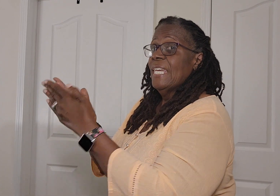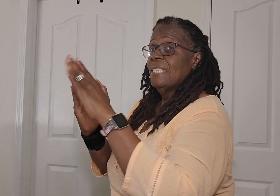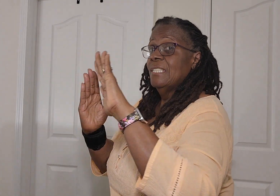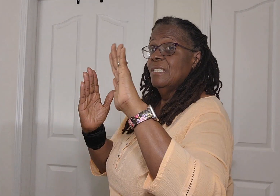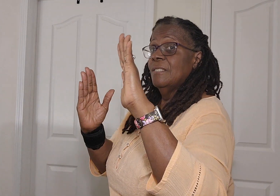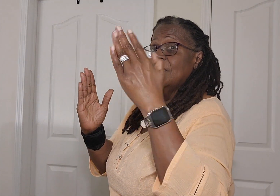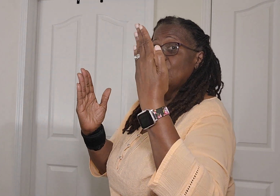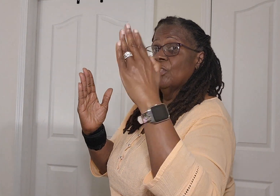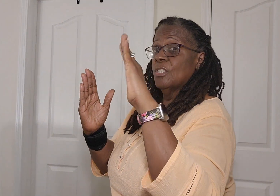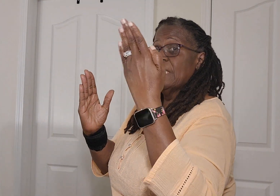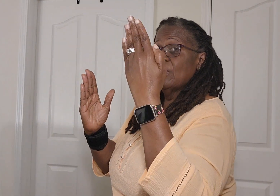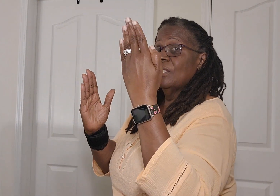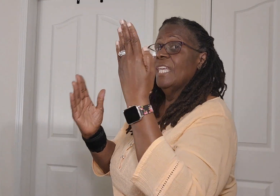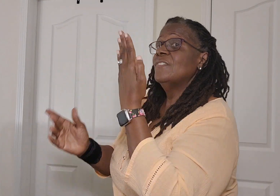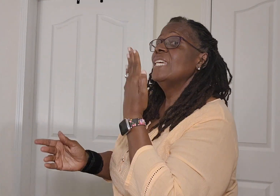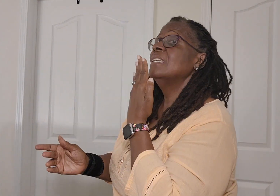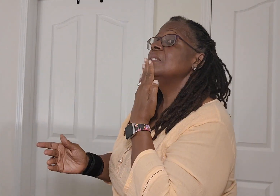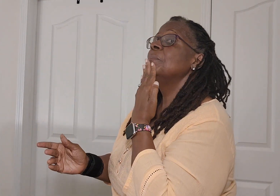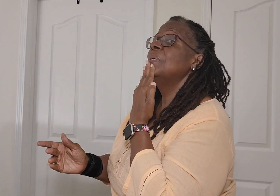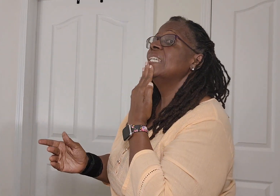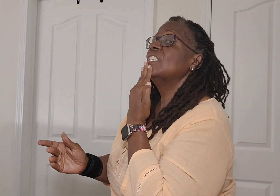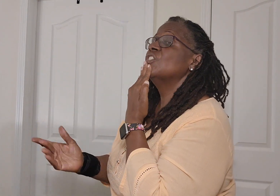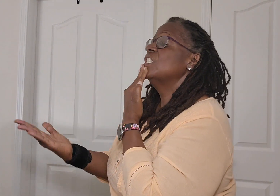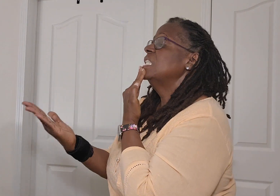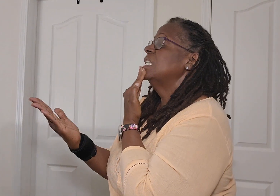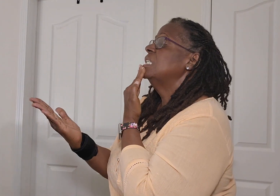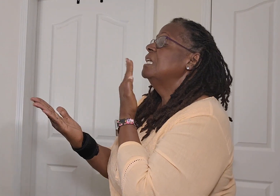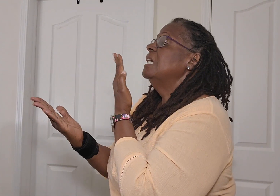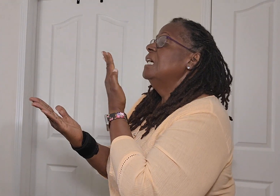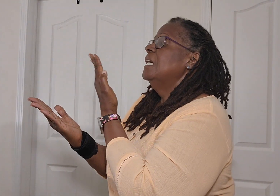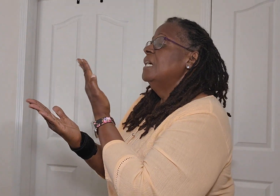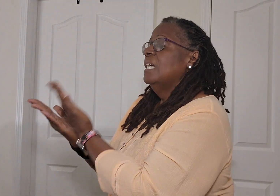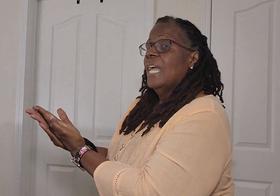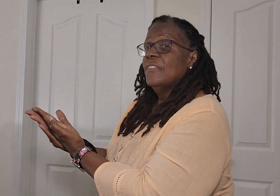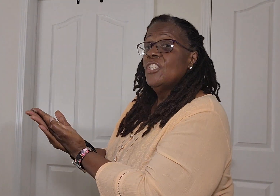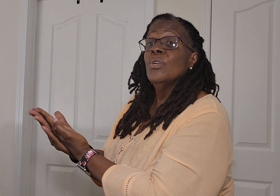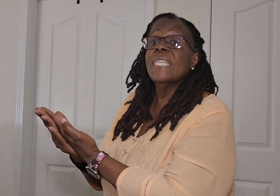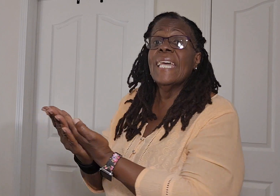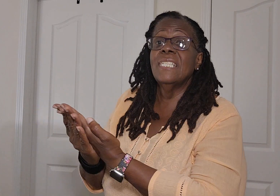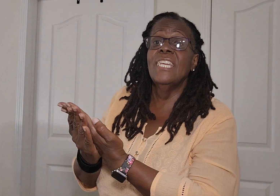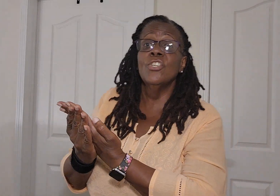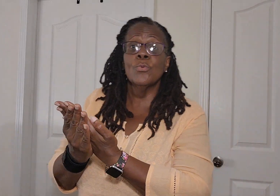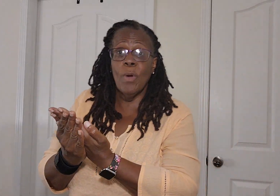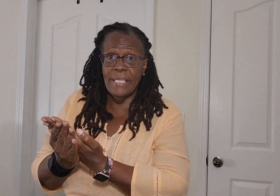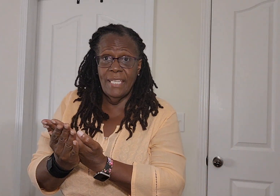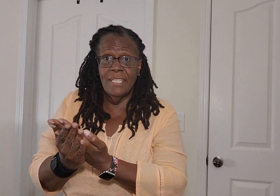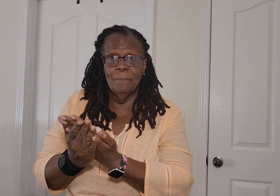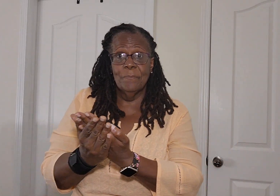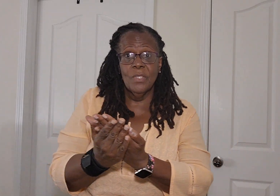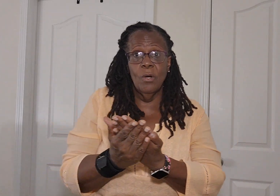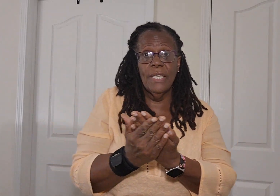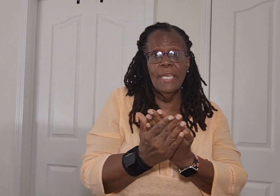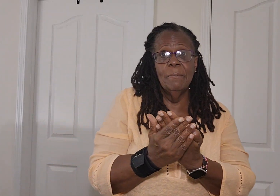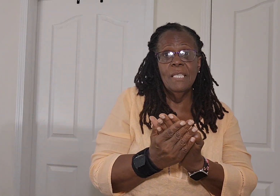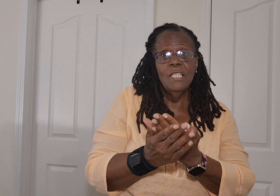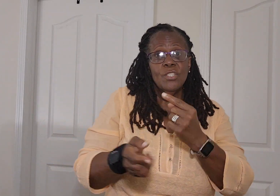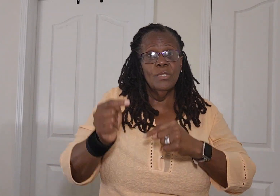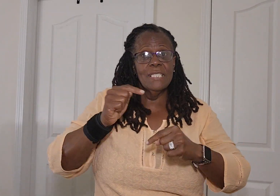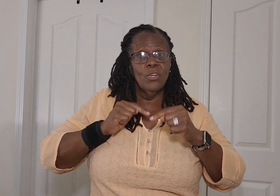left-handed, you're going to take your left hand, put it at your chin, and then you'll land in your right hand. Okay? So let's go